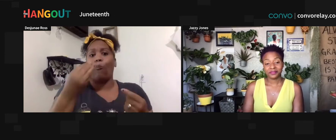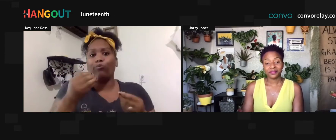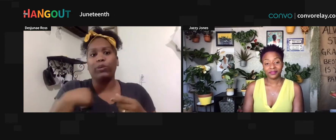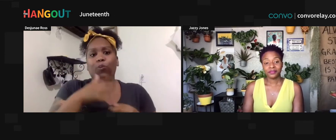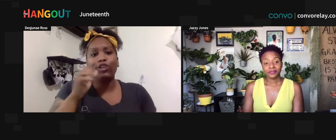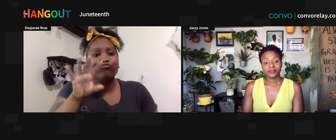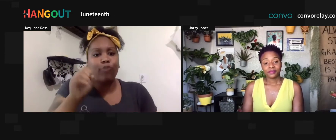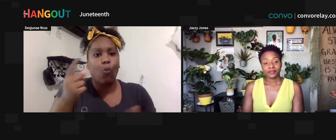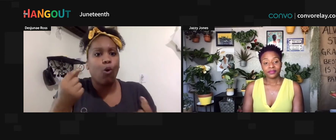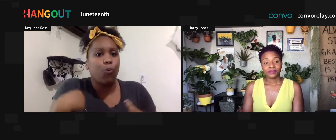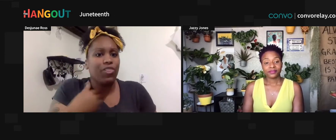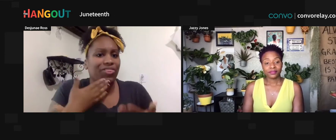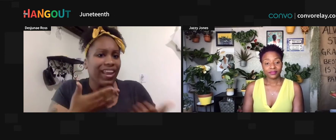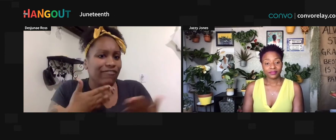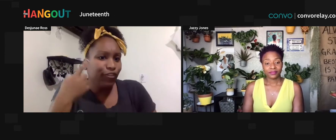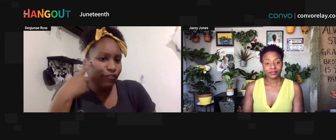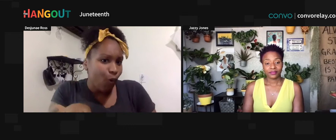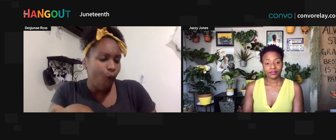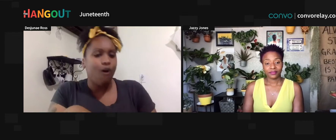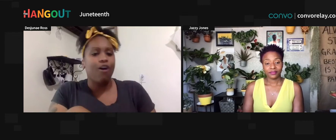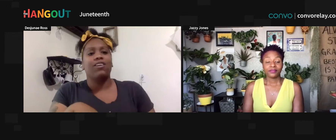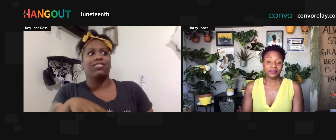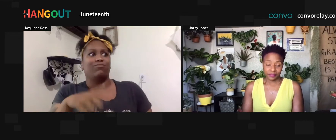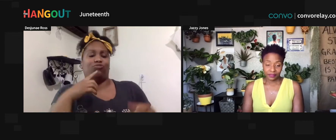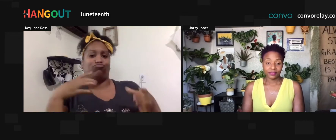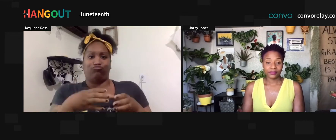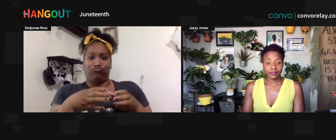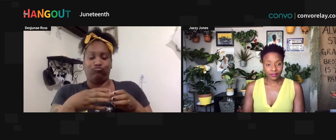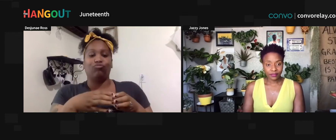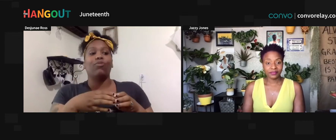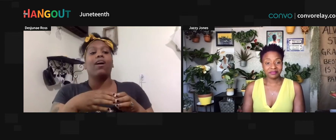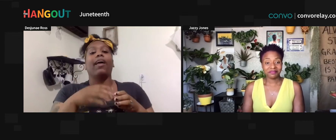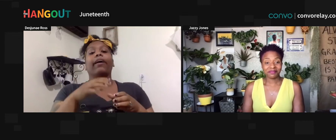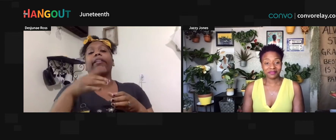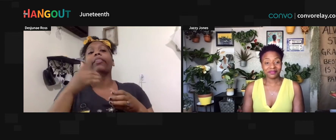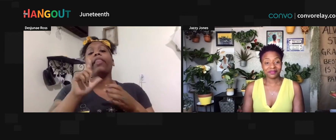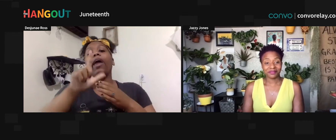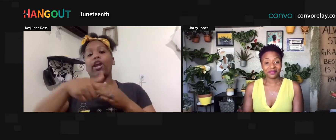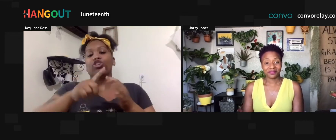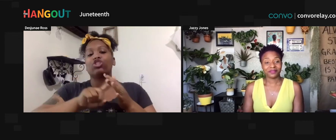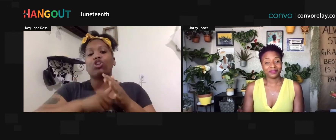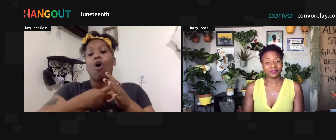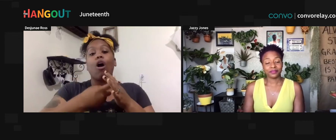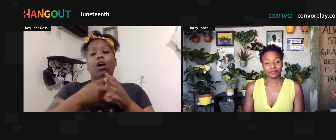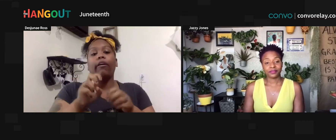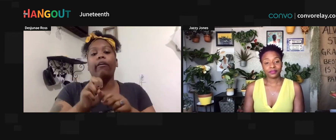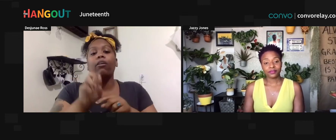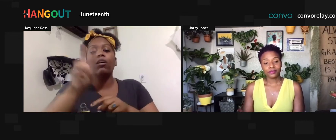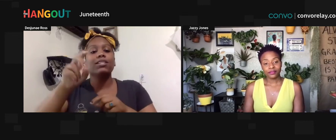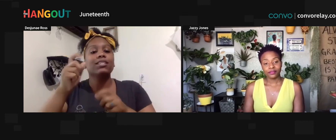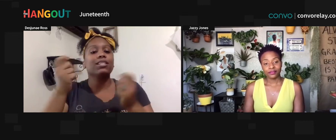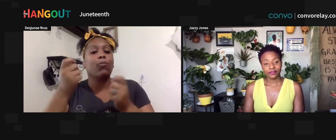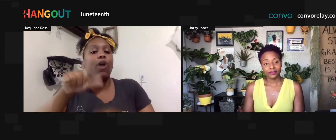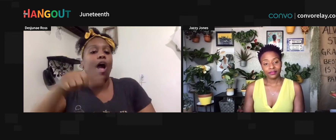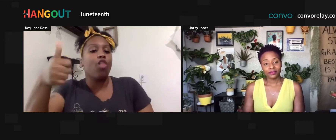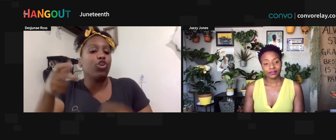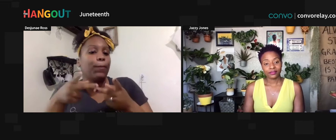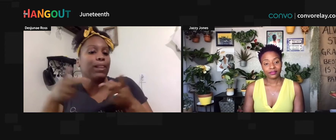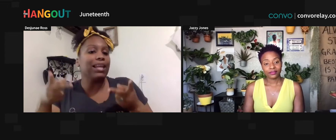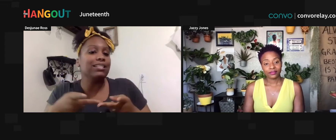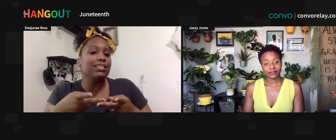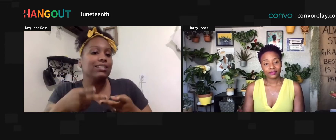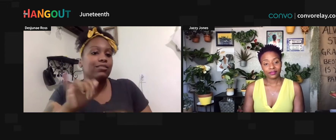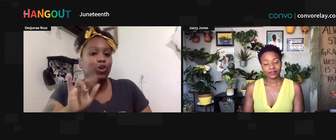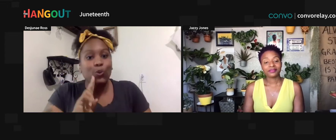barbecue. We would have prayer sessions. We would make known what we were thankful for.